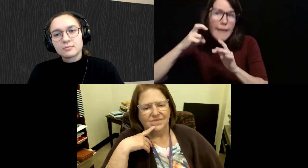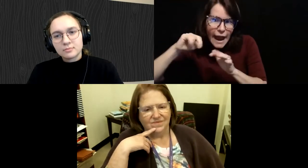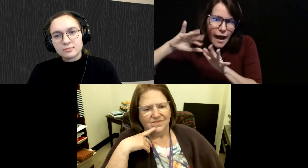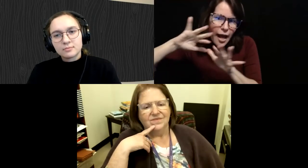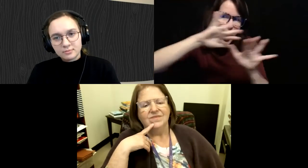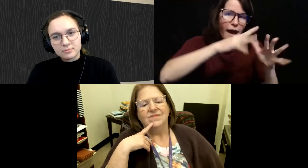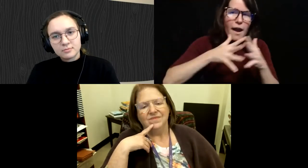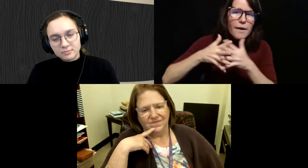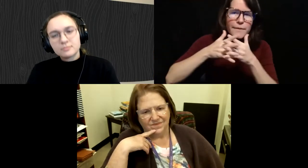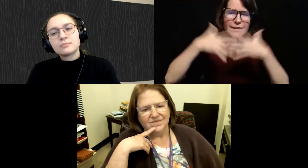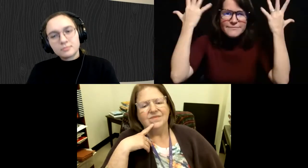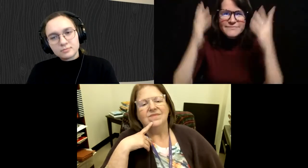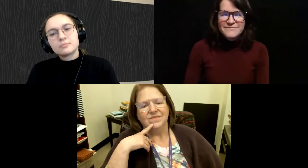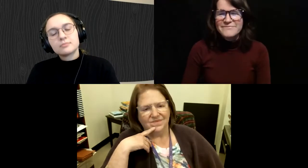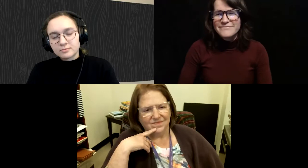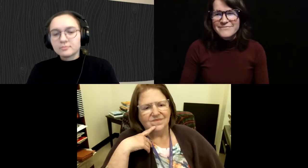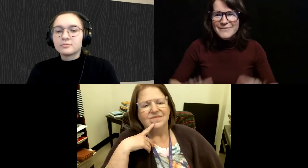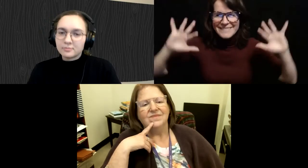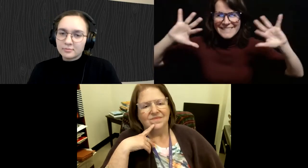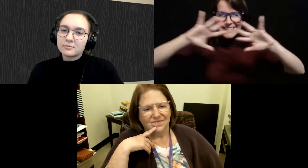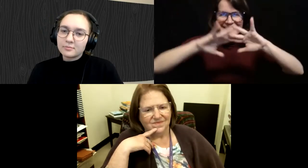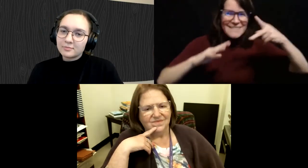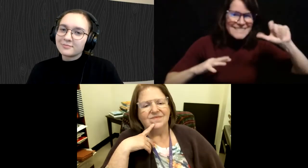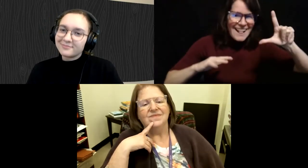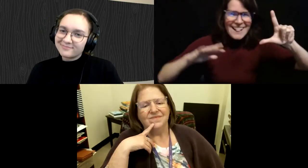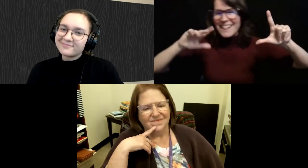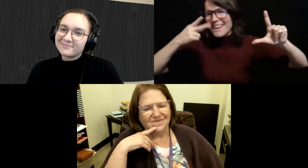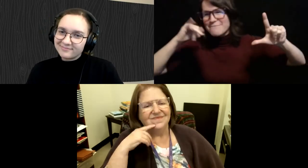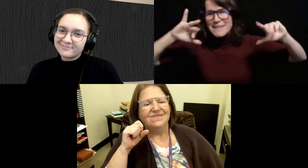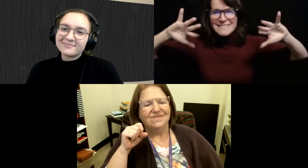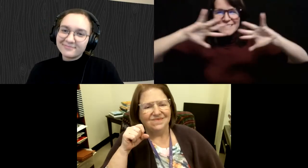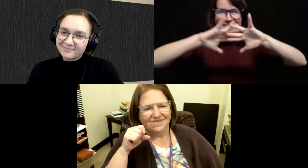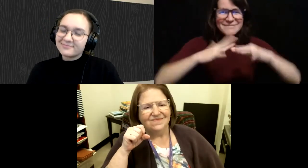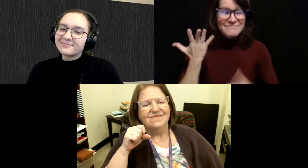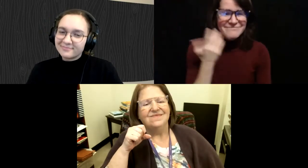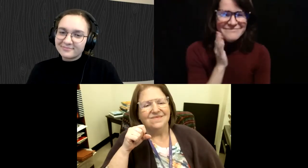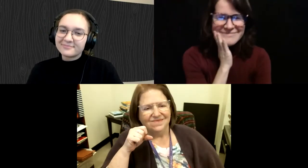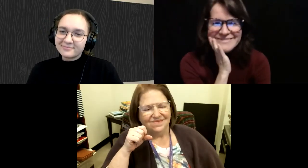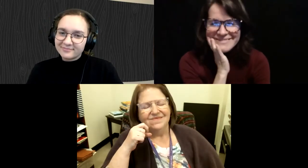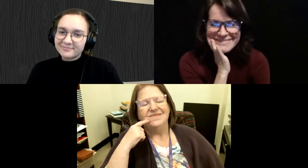another location and started teaching it. And it has, it has made its way to the United States from there.